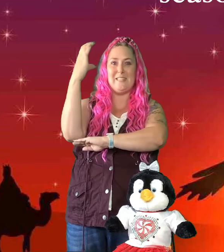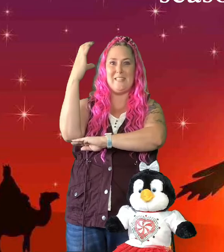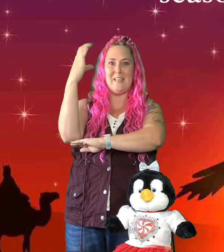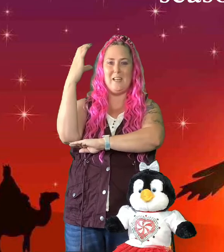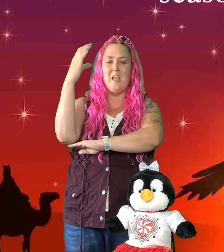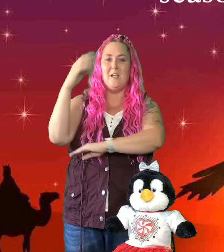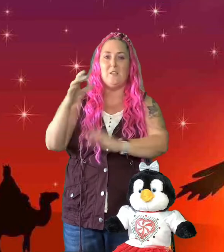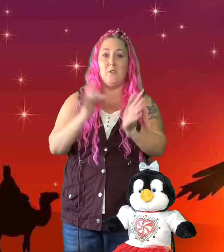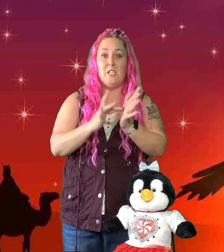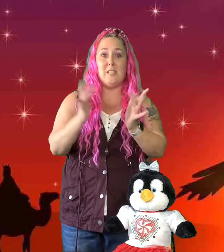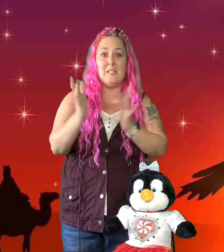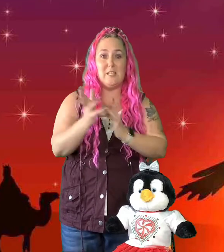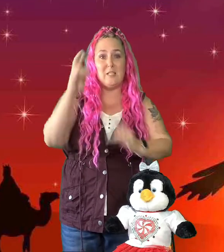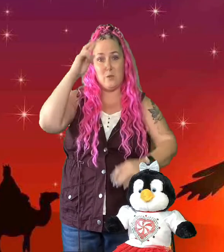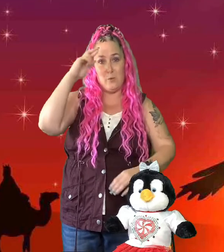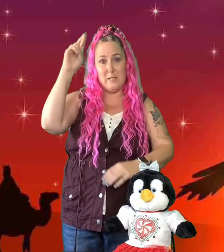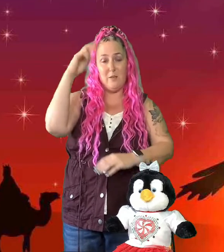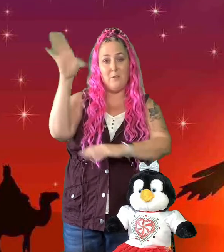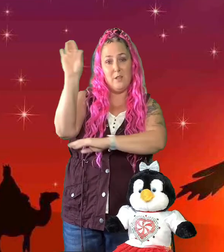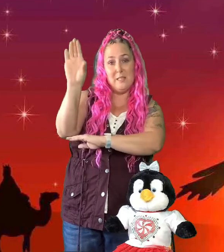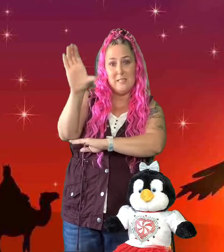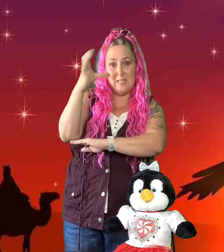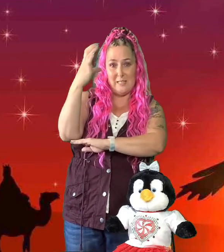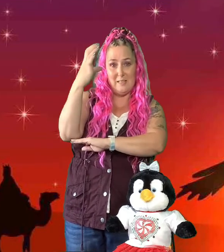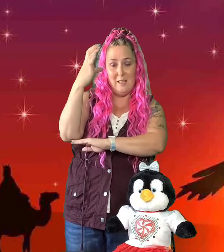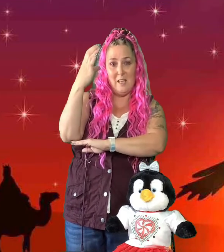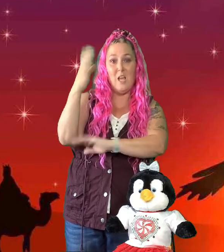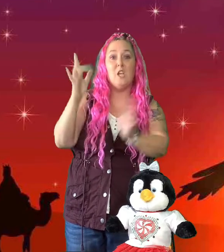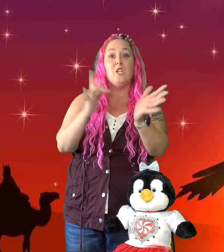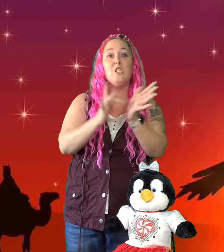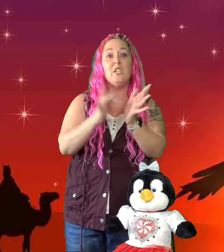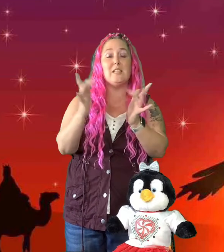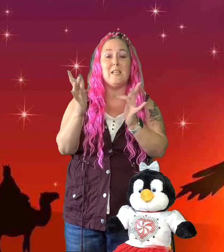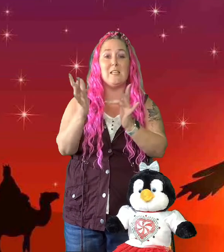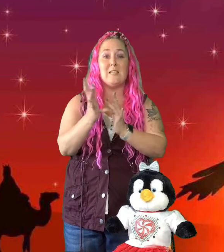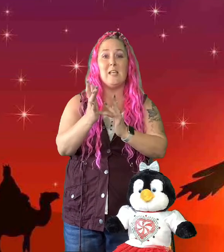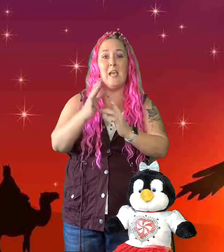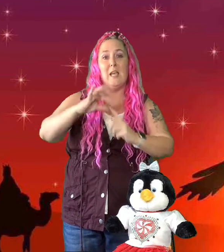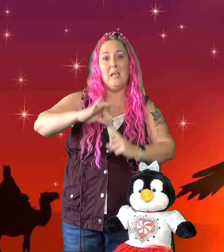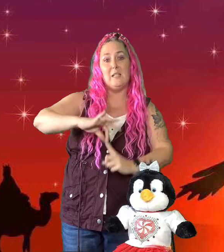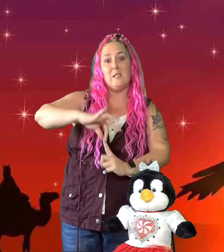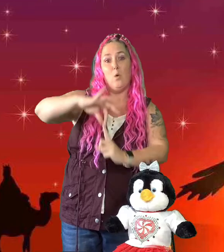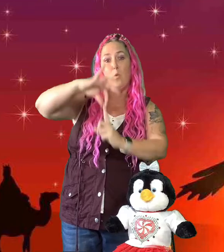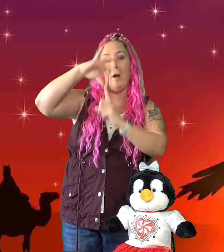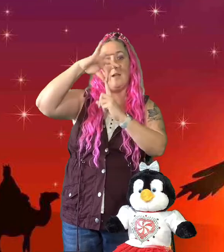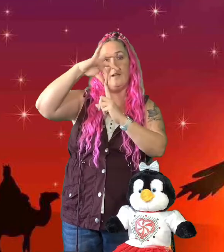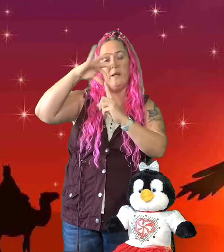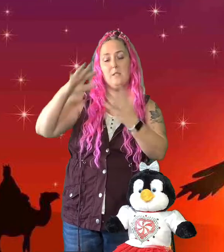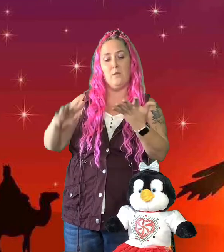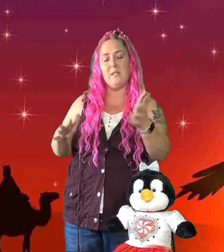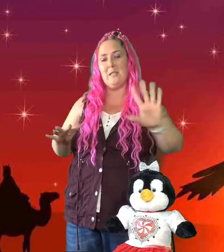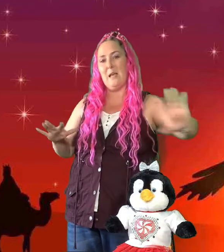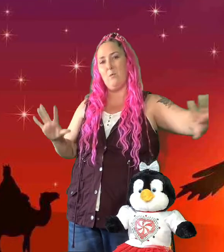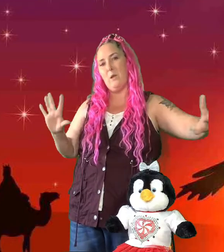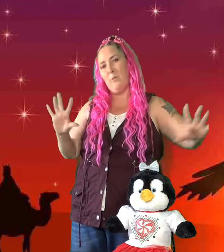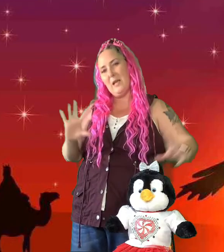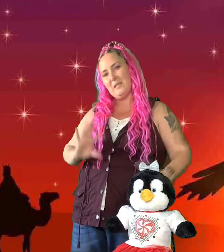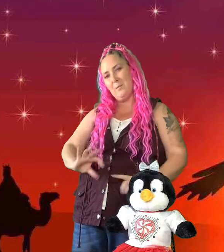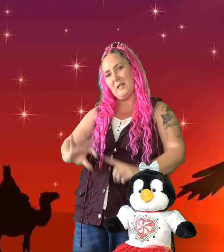season. So Jesus is the reason for the season. Jesus is the one. So this is like when you pick something